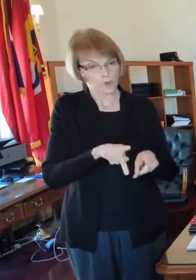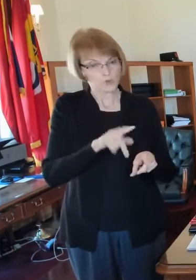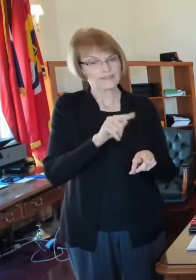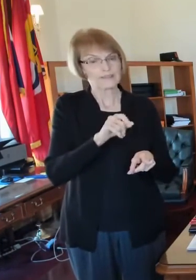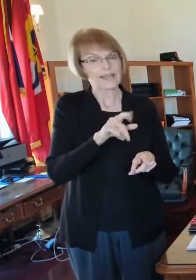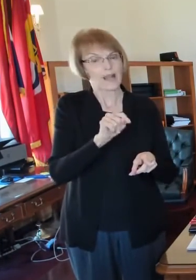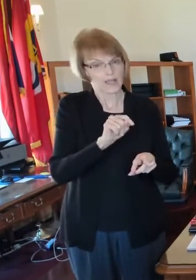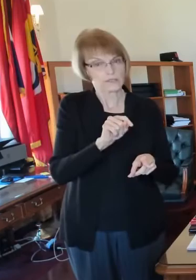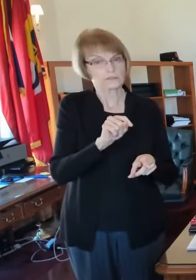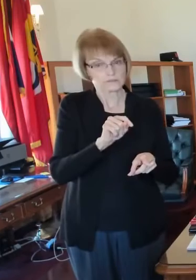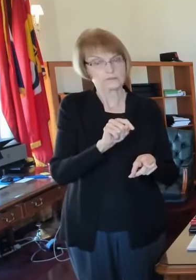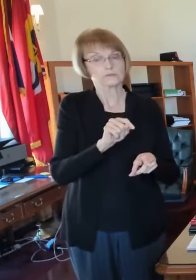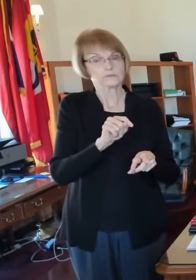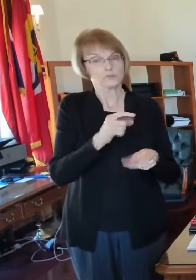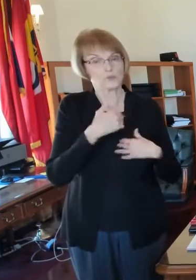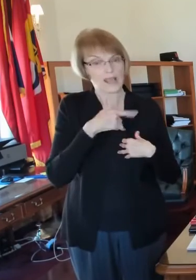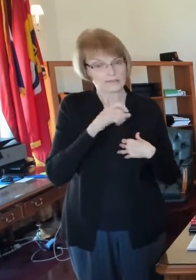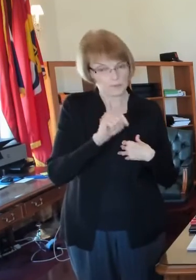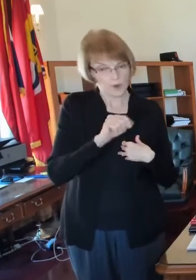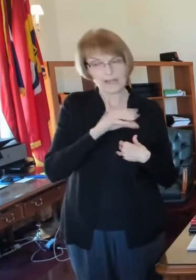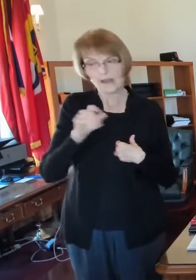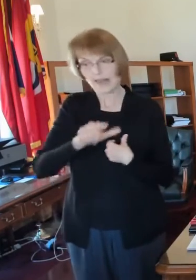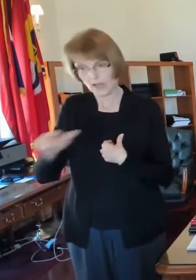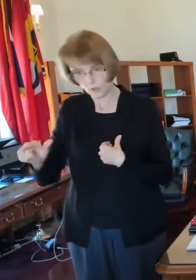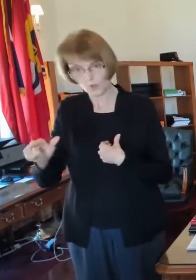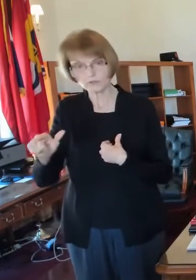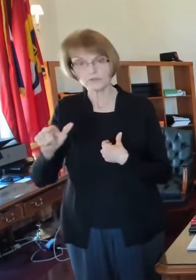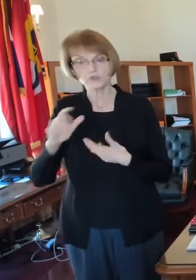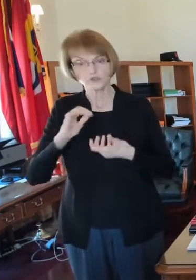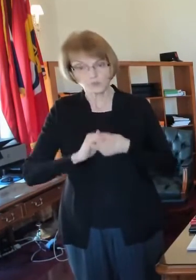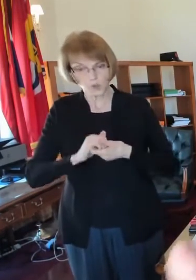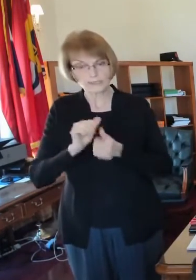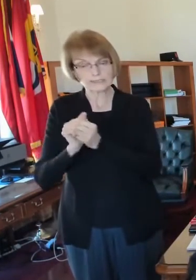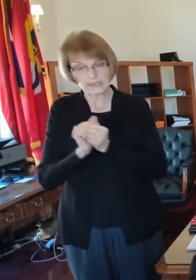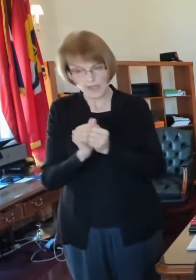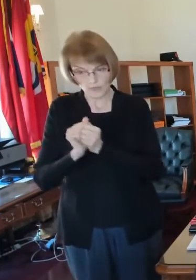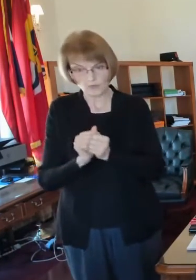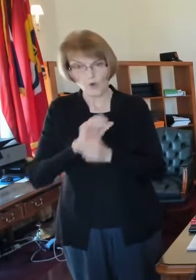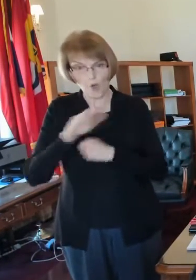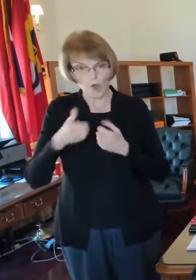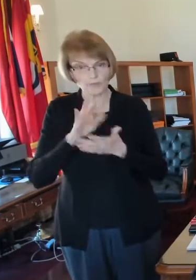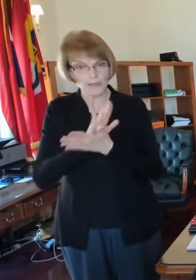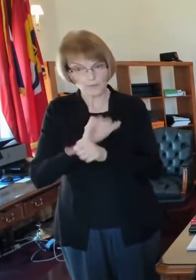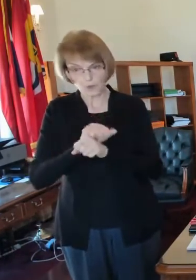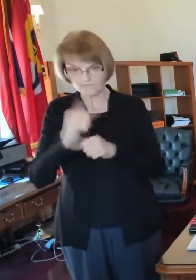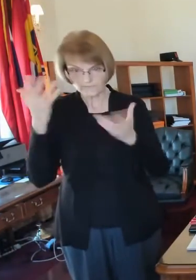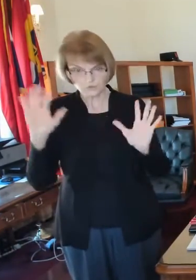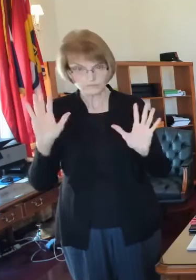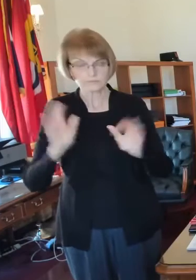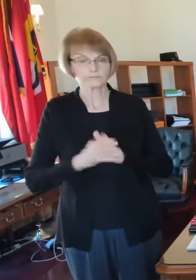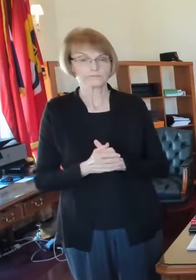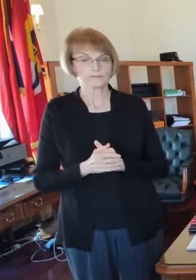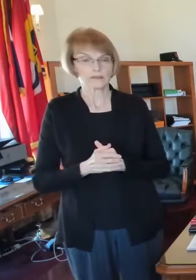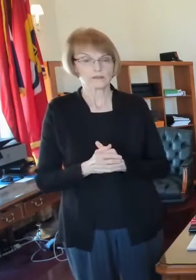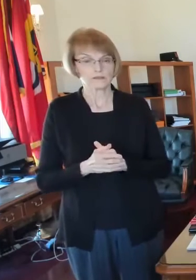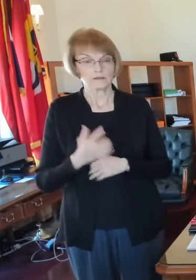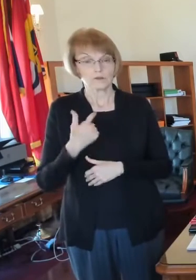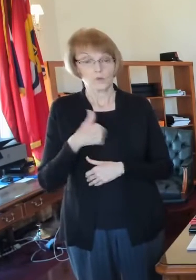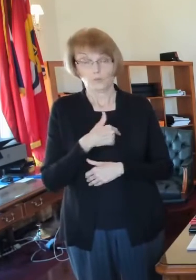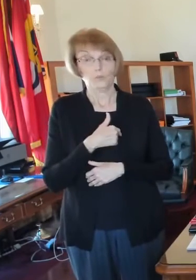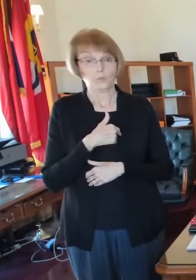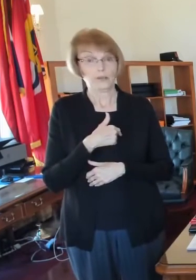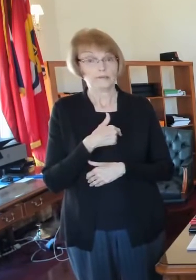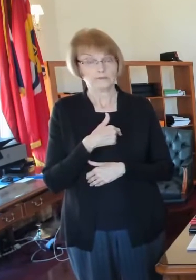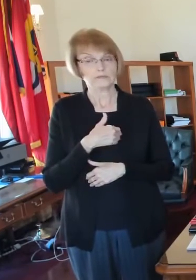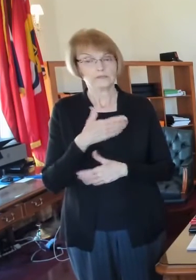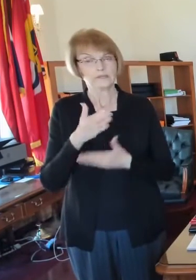the documentation together in order to handle this. Now, we have already, and